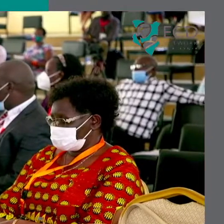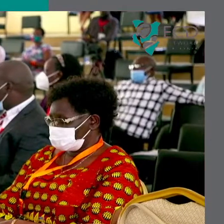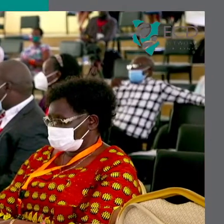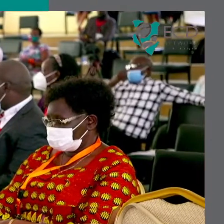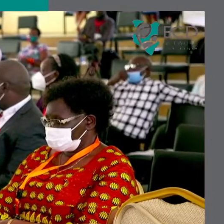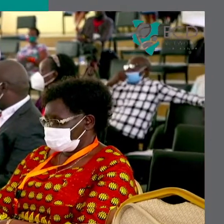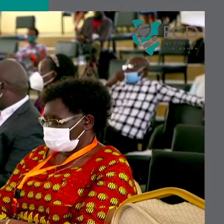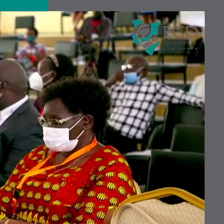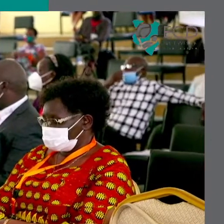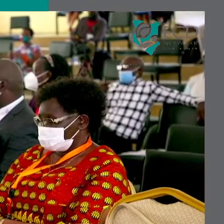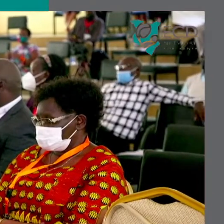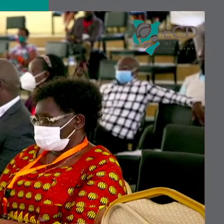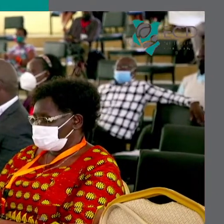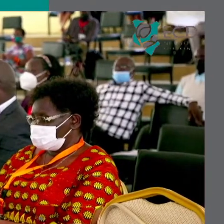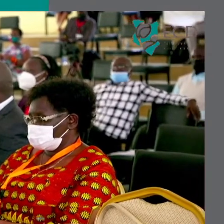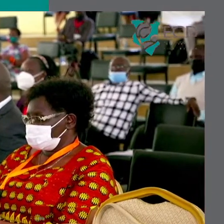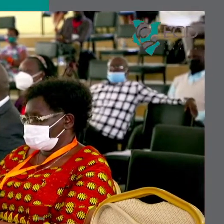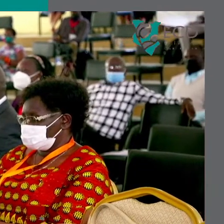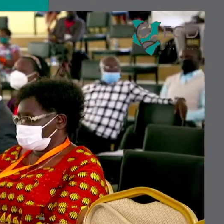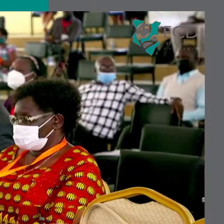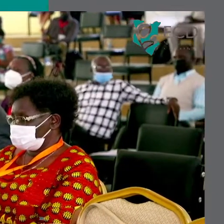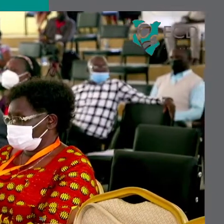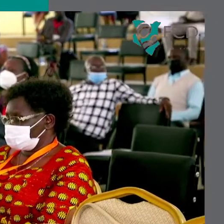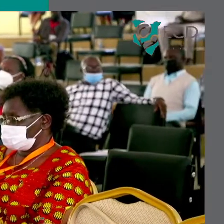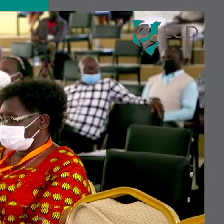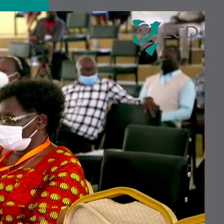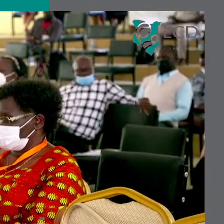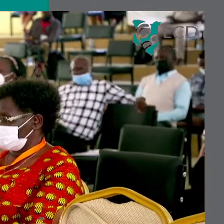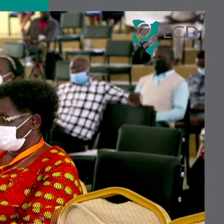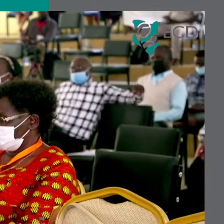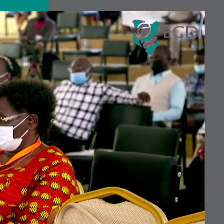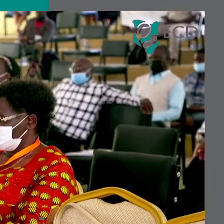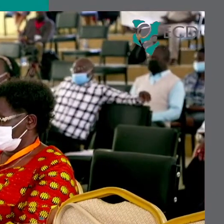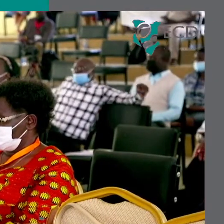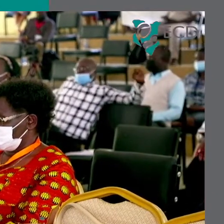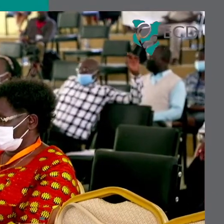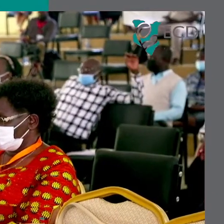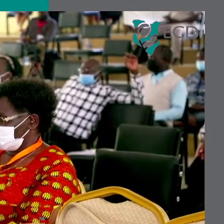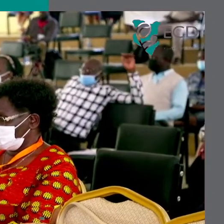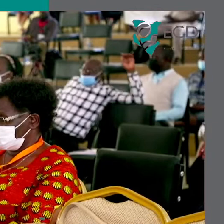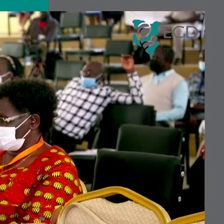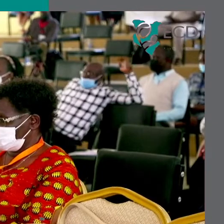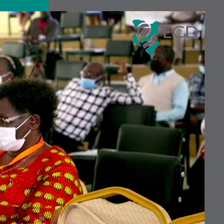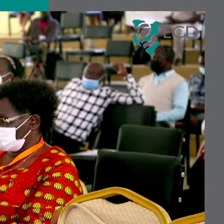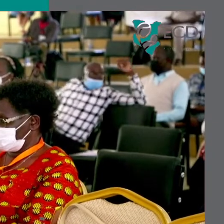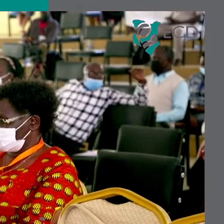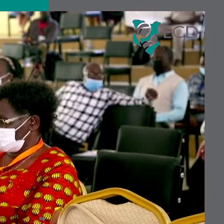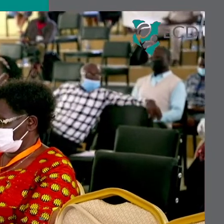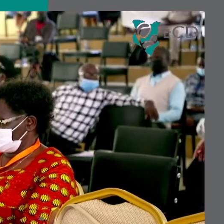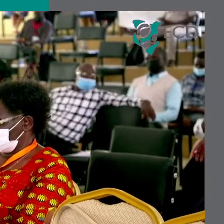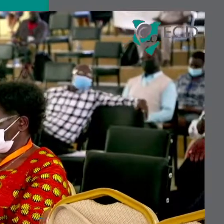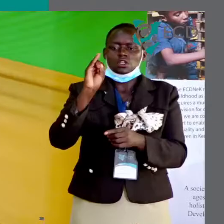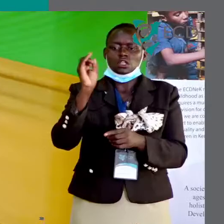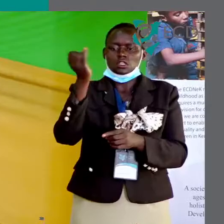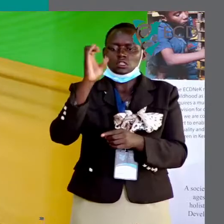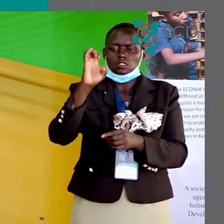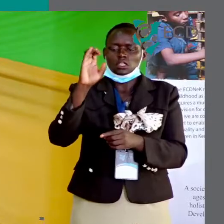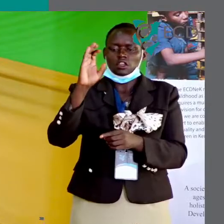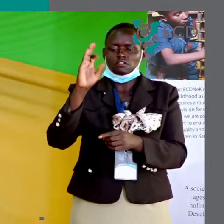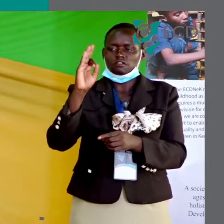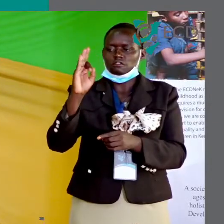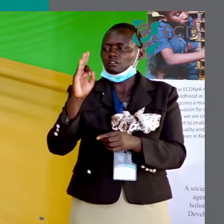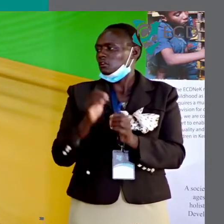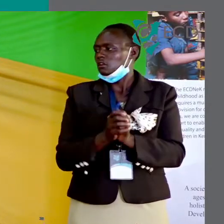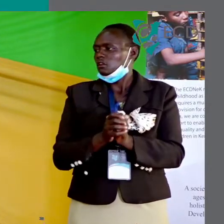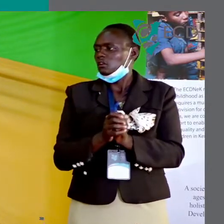Yeah, we move with the slide. Yeah, these are the wash materials with UNICEF and ECD network. The next, this